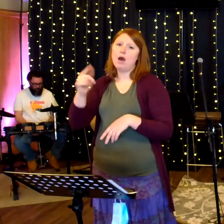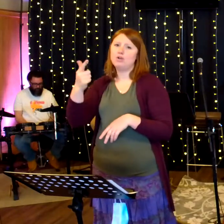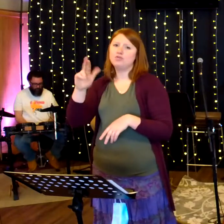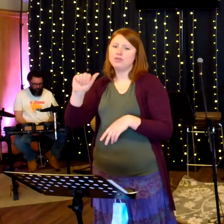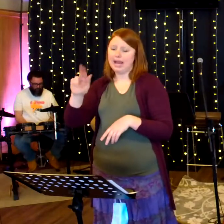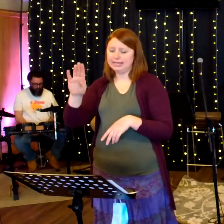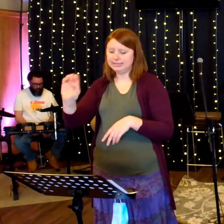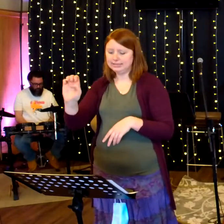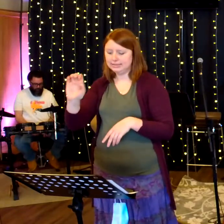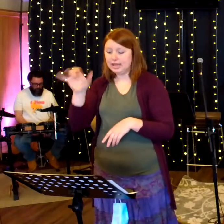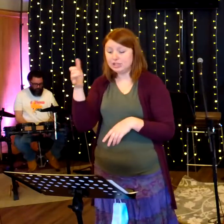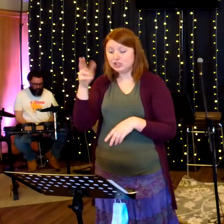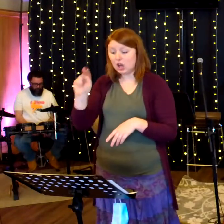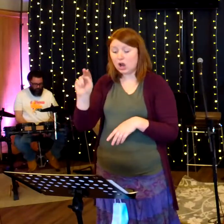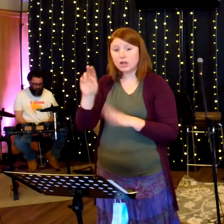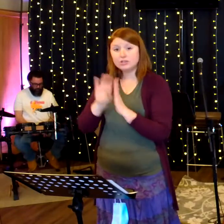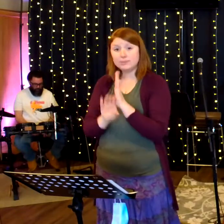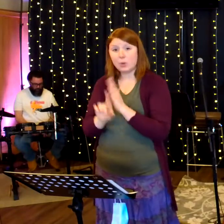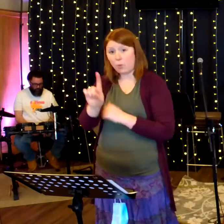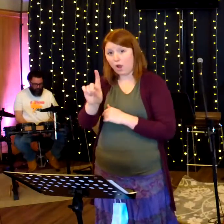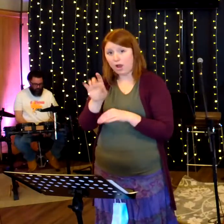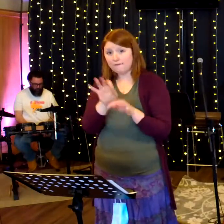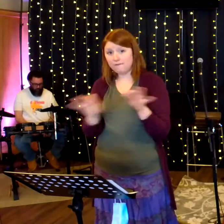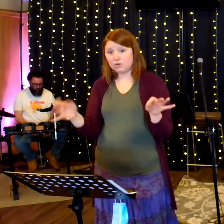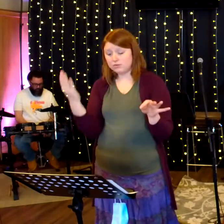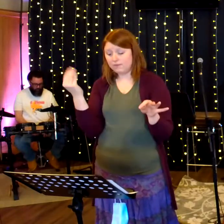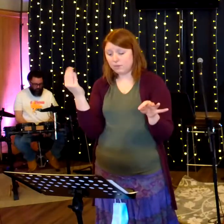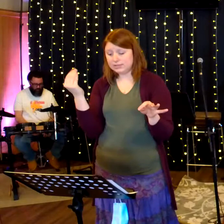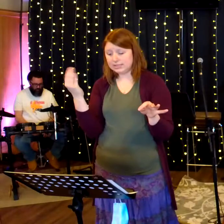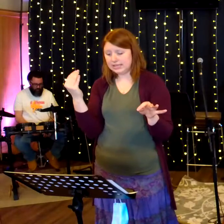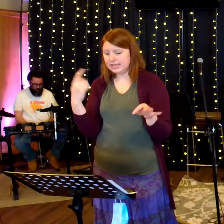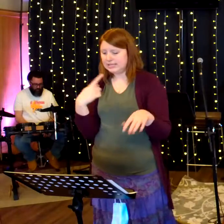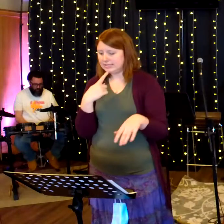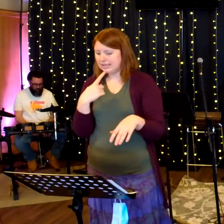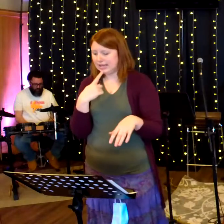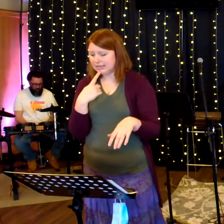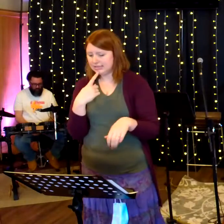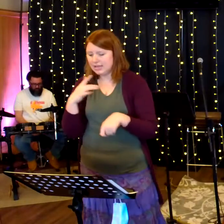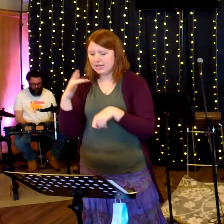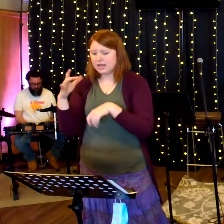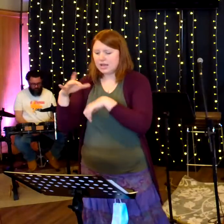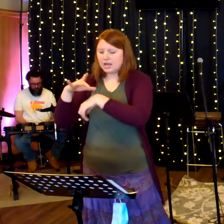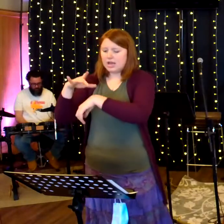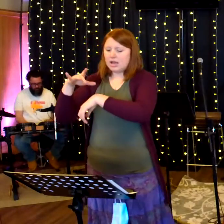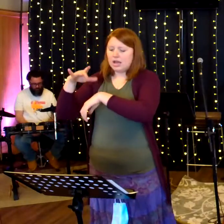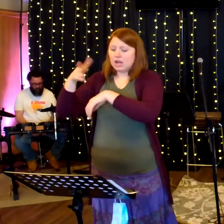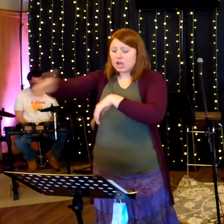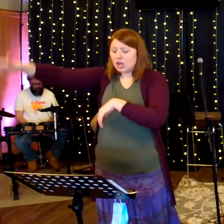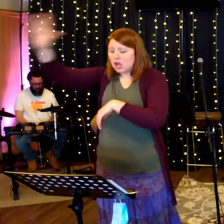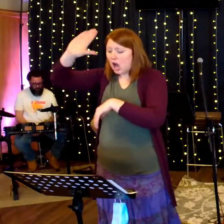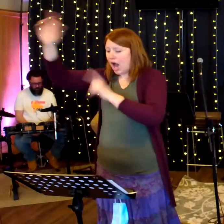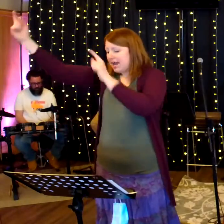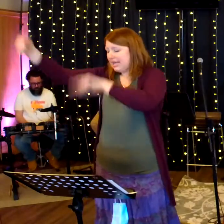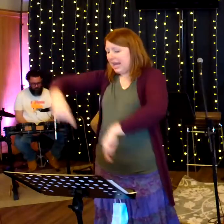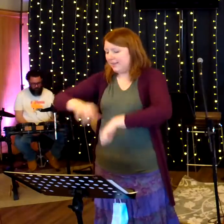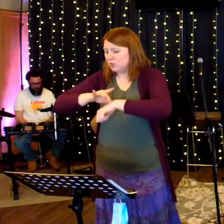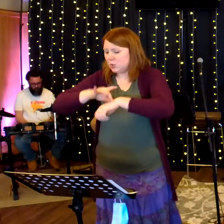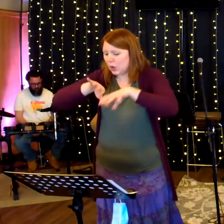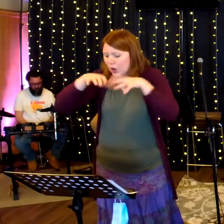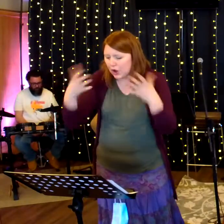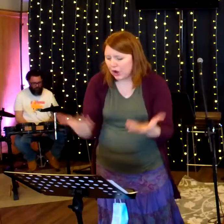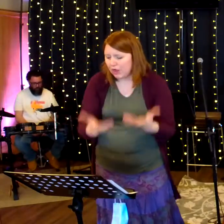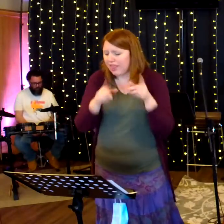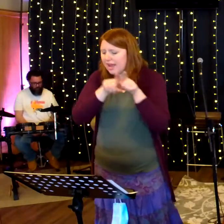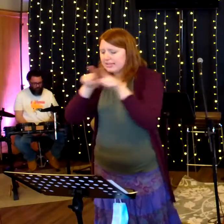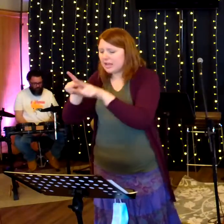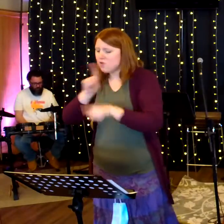See, in John chapter 1, starting in verse 14, it says, and the word became flesh. And that word,